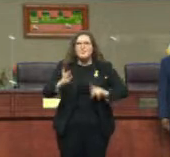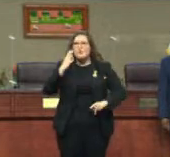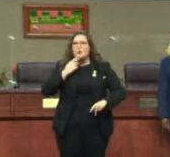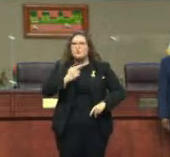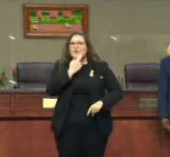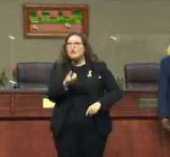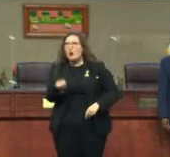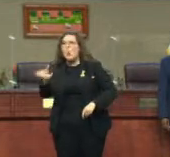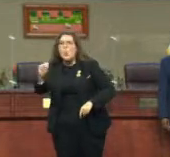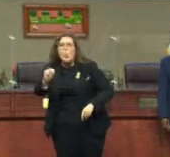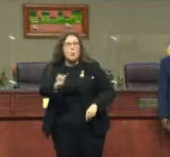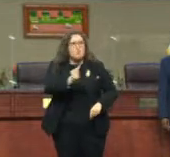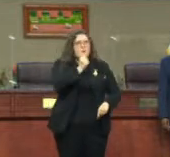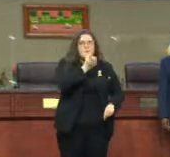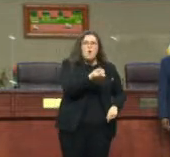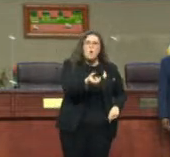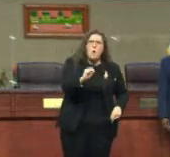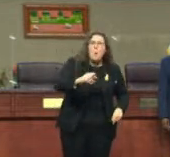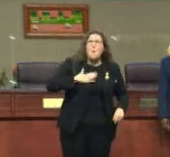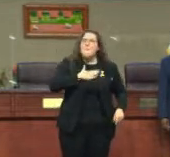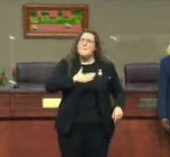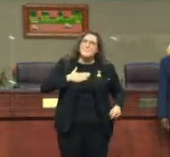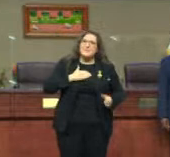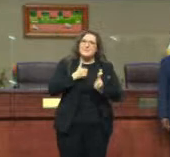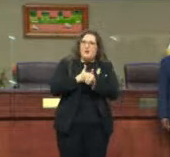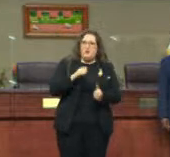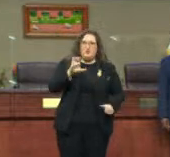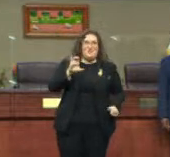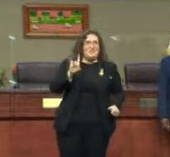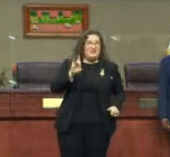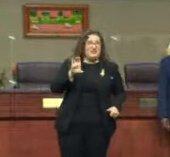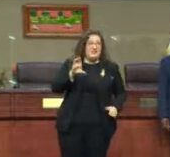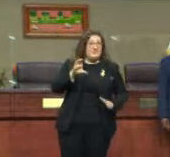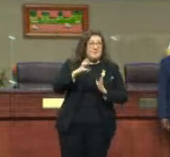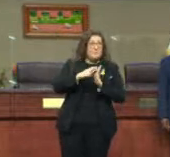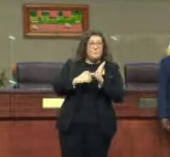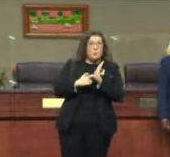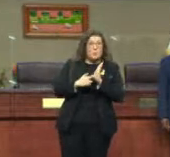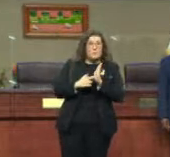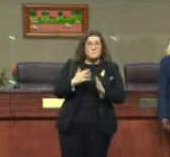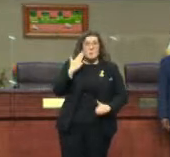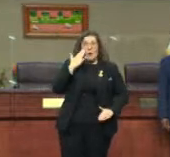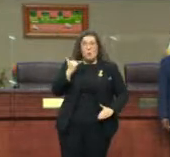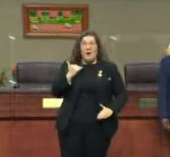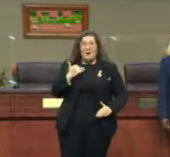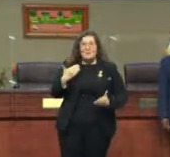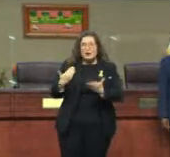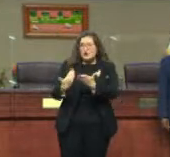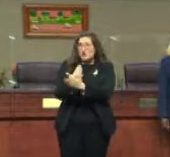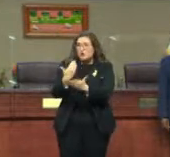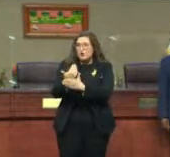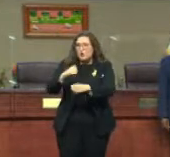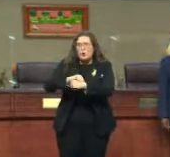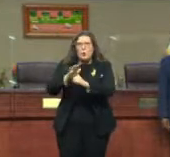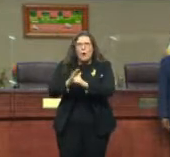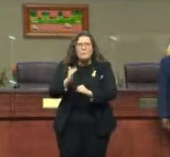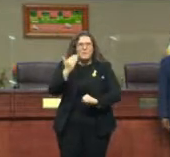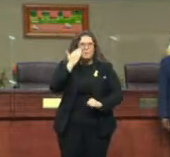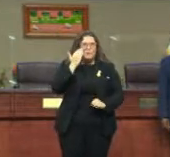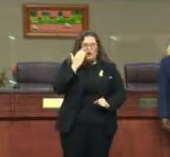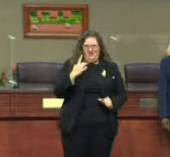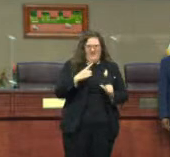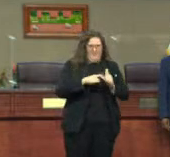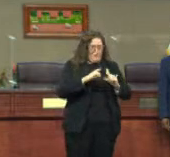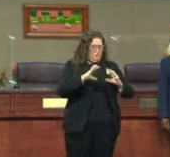strictly adhere to CDC guidelines. Because if this variant spread here the way that it's spreading